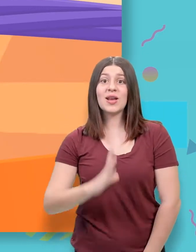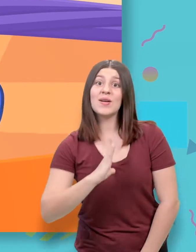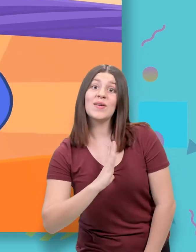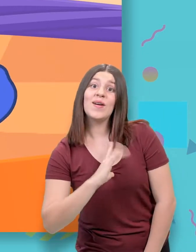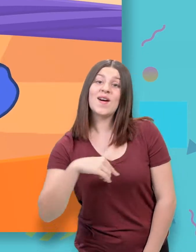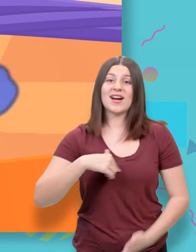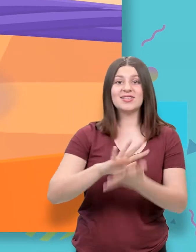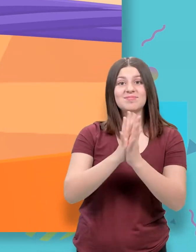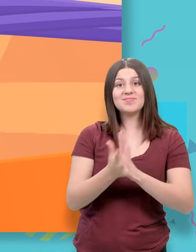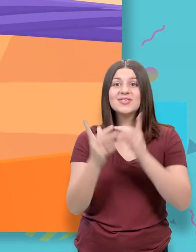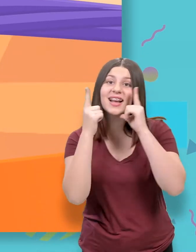I'm the cat!